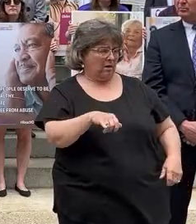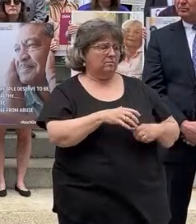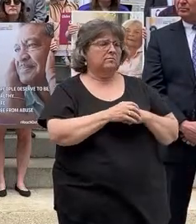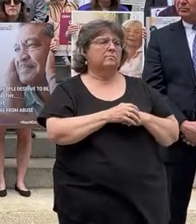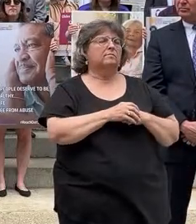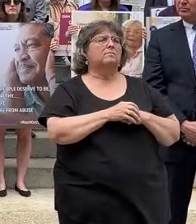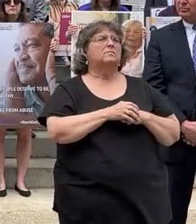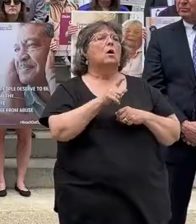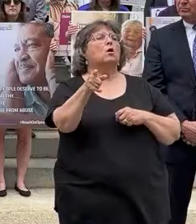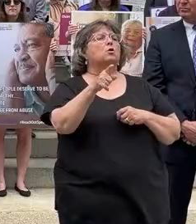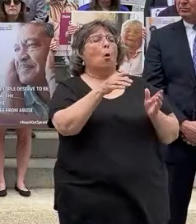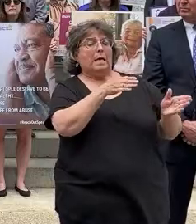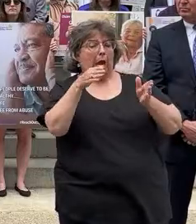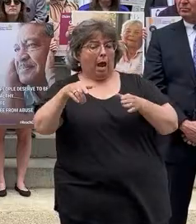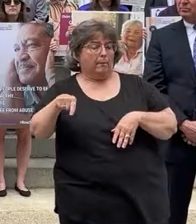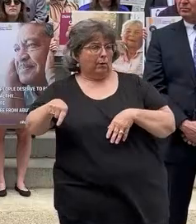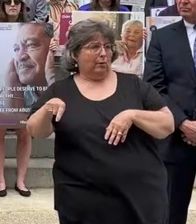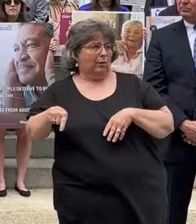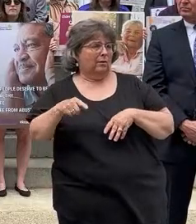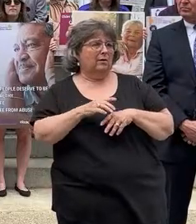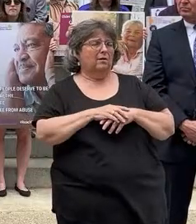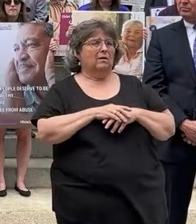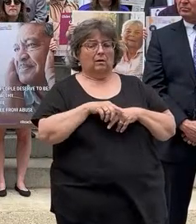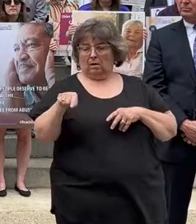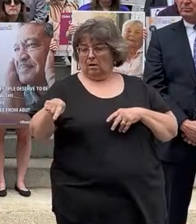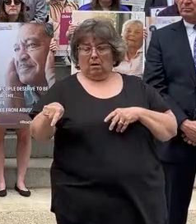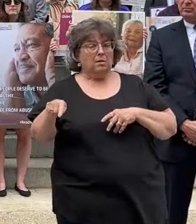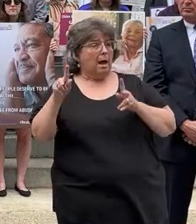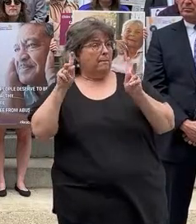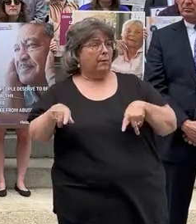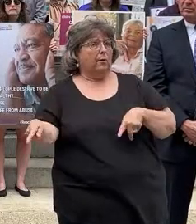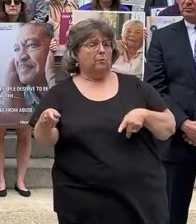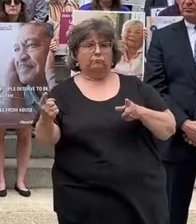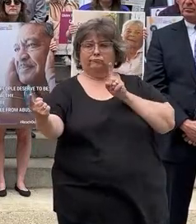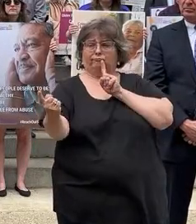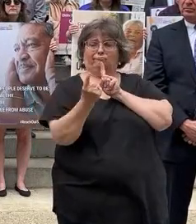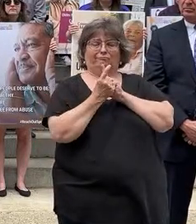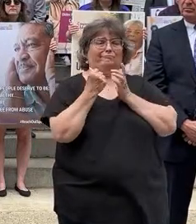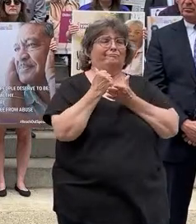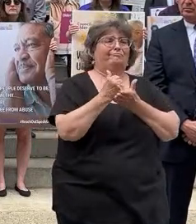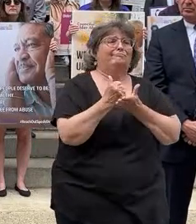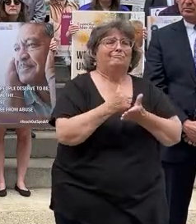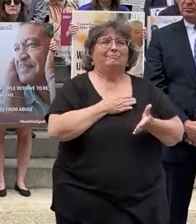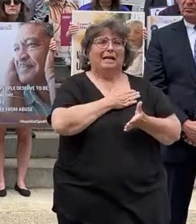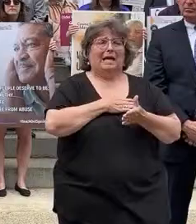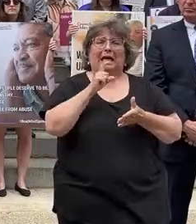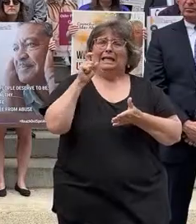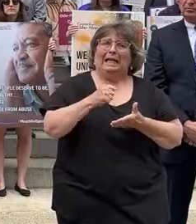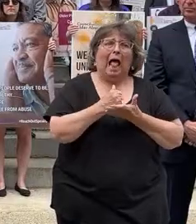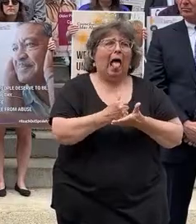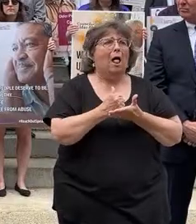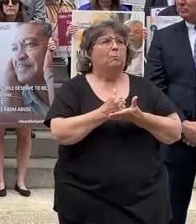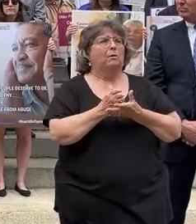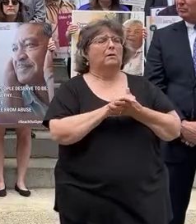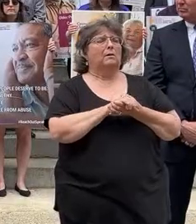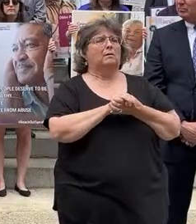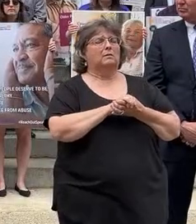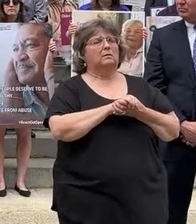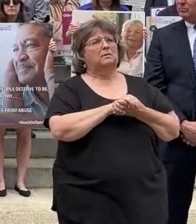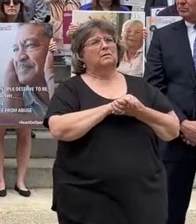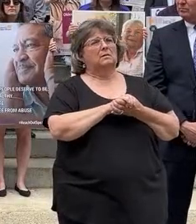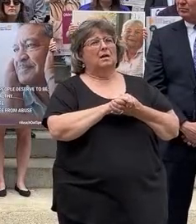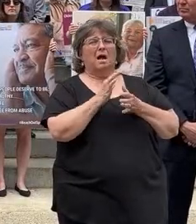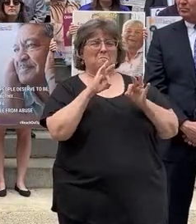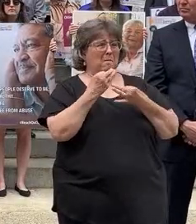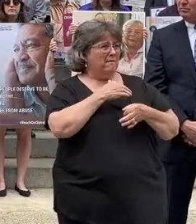that your neighbor who may come to you for assistance really may need assistance. And it could